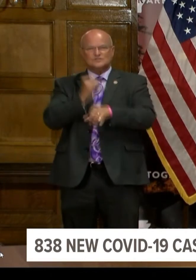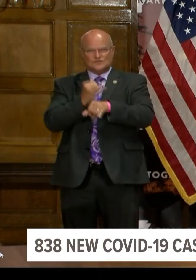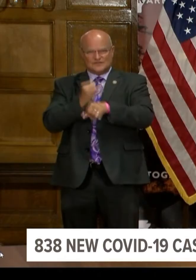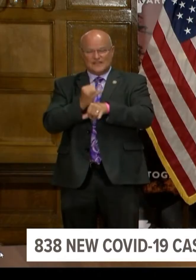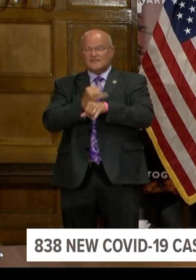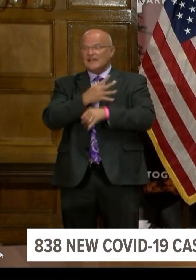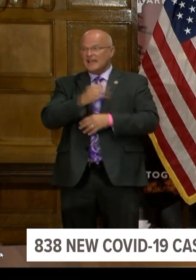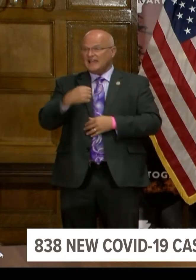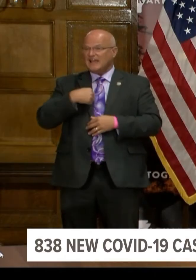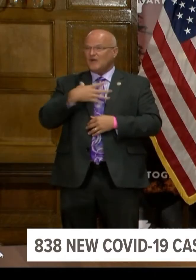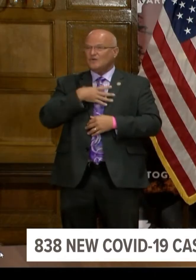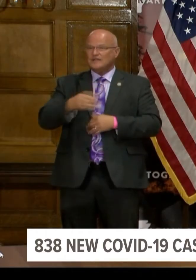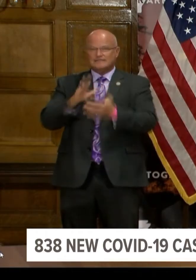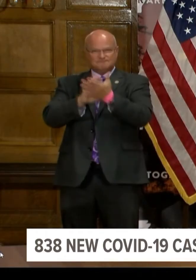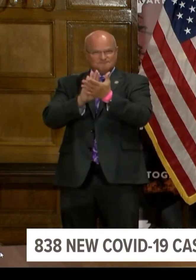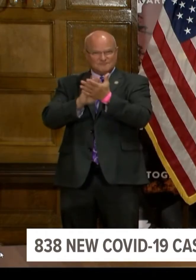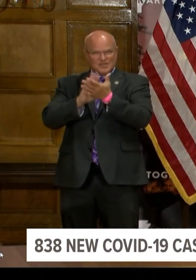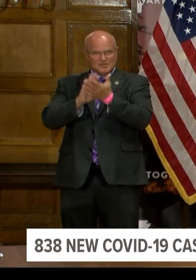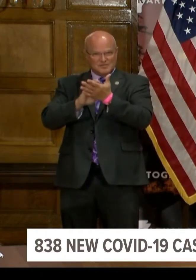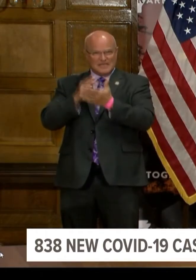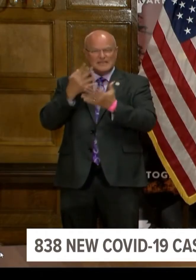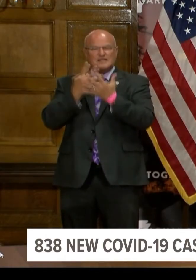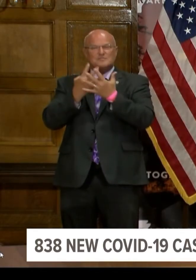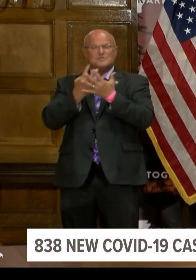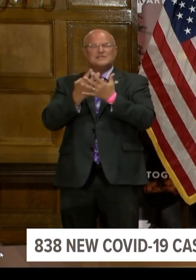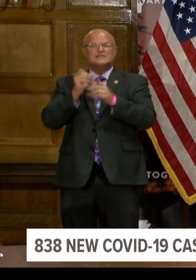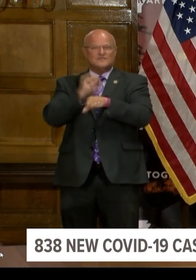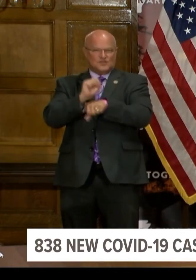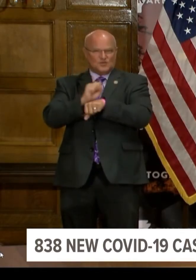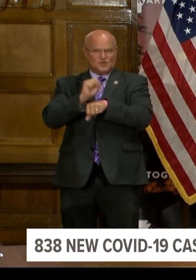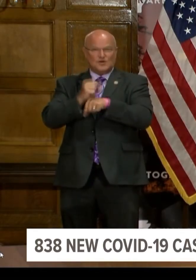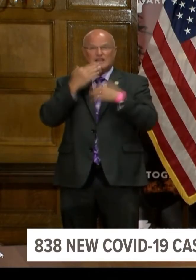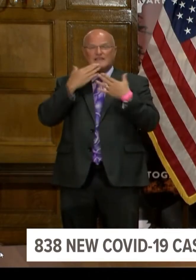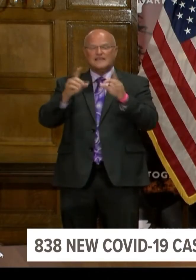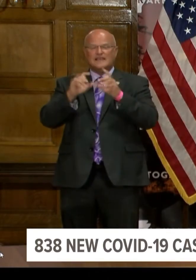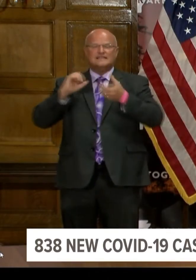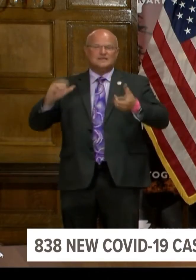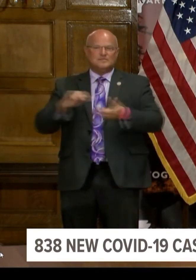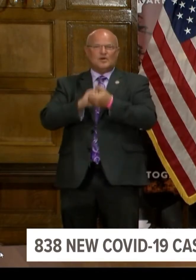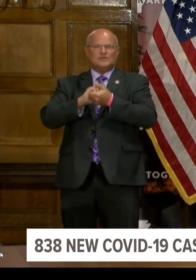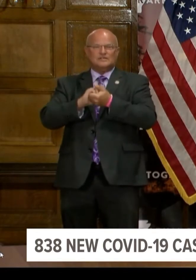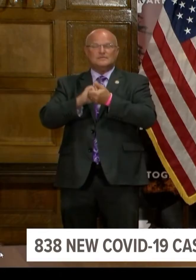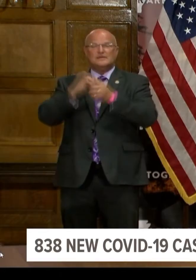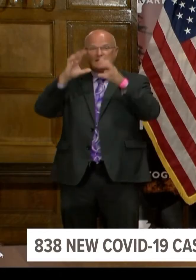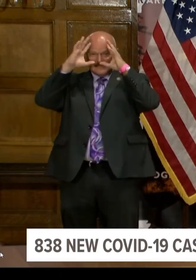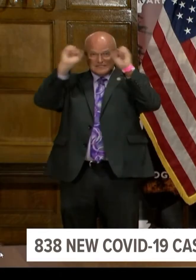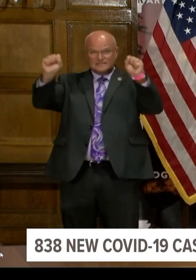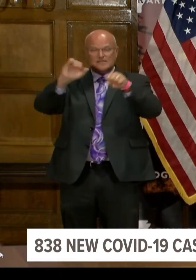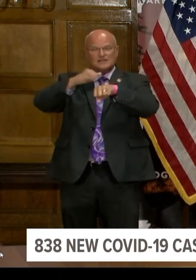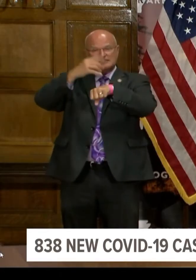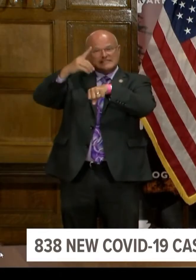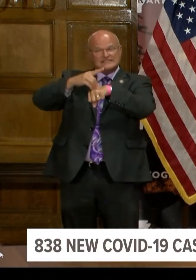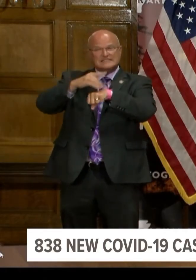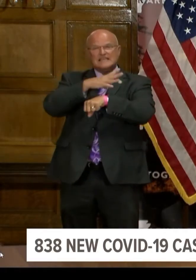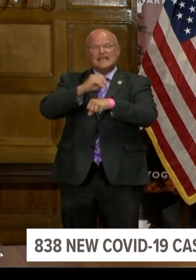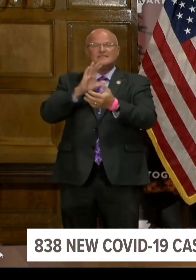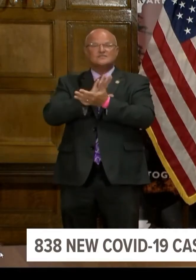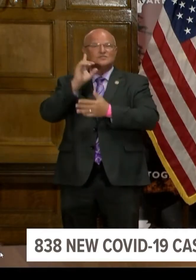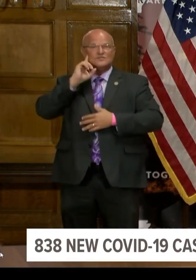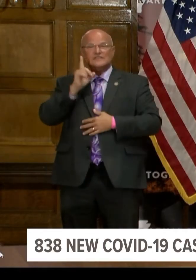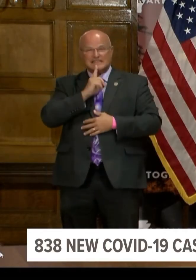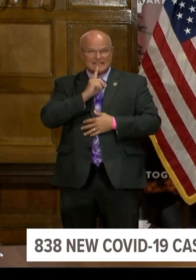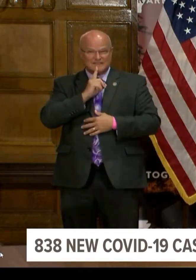I think I would like to commend them and that work and thank the partnership of Dr. Dickinson and her team at the School for the